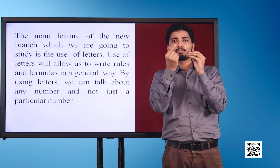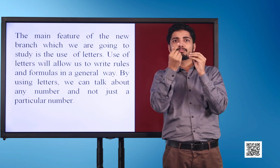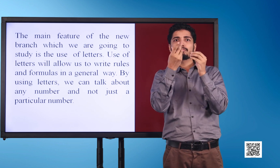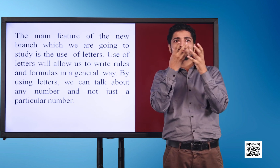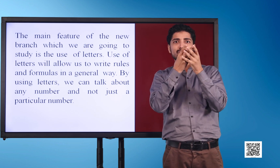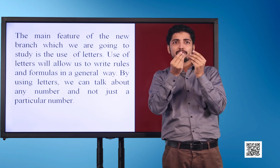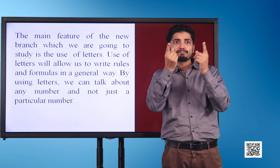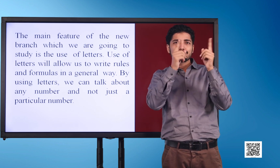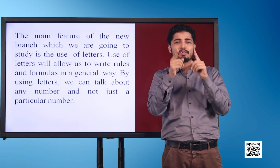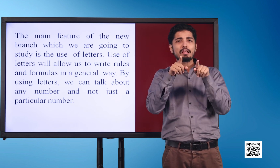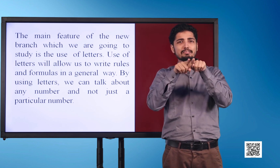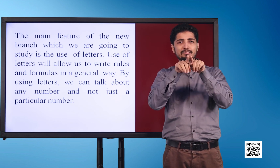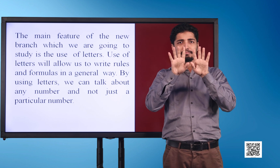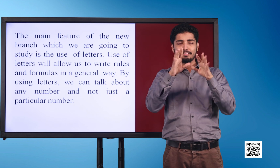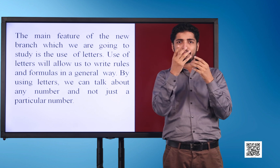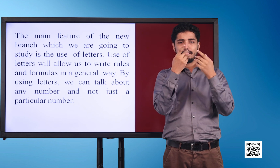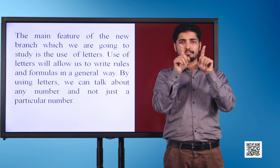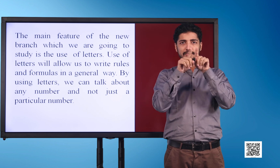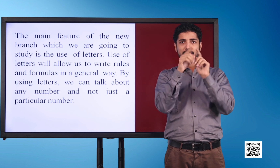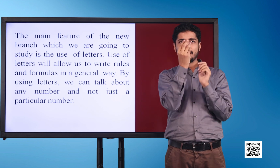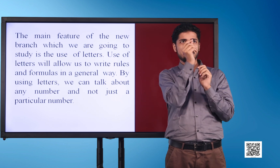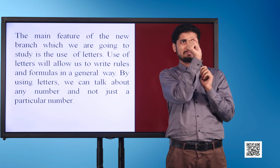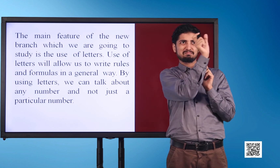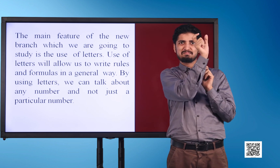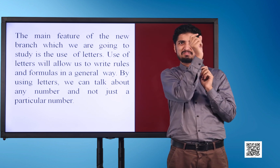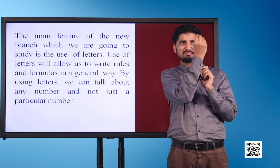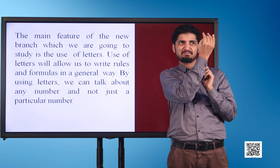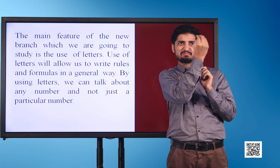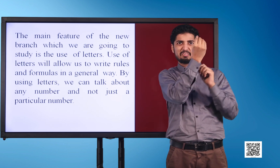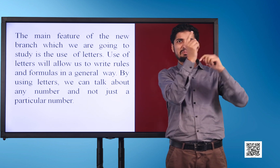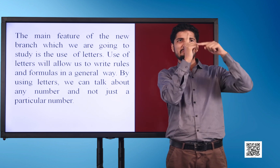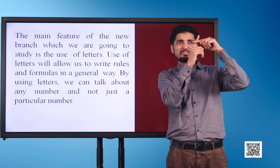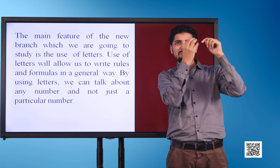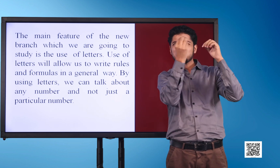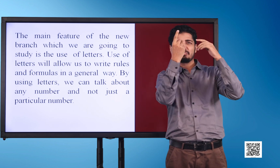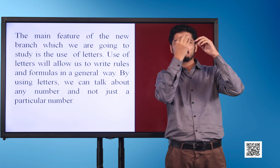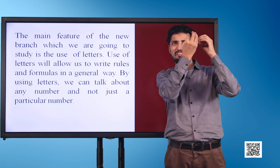Use of letters will allow us to write rules and formulas in a general way.